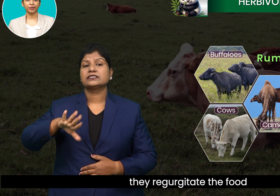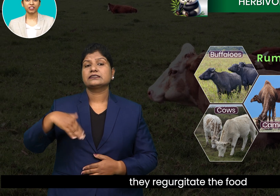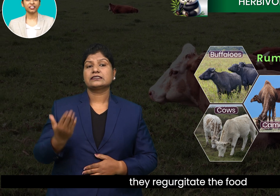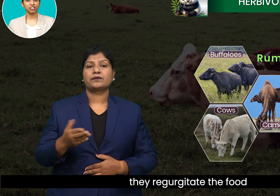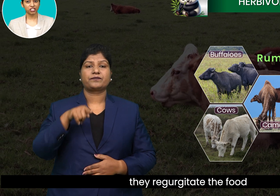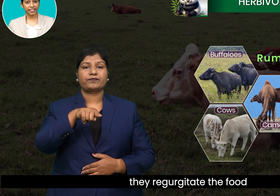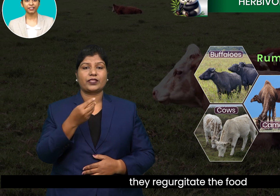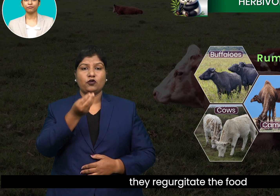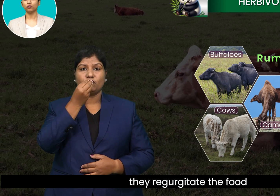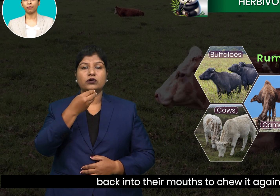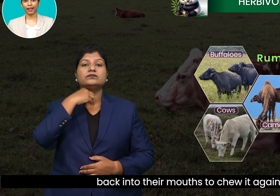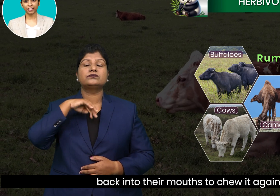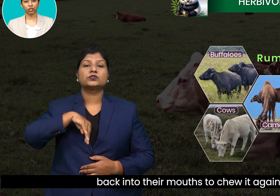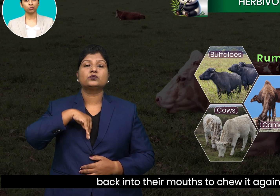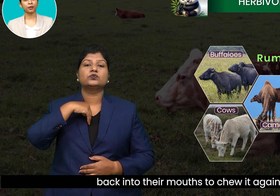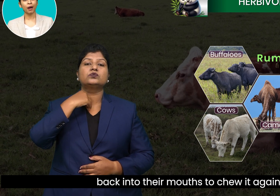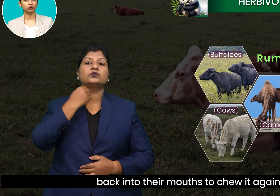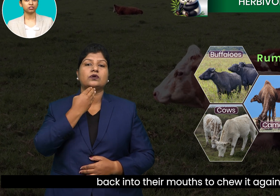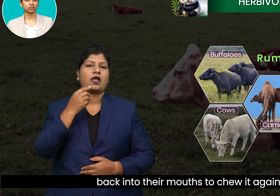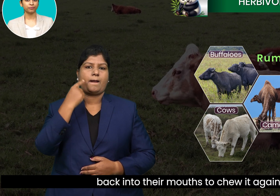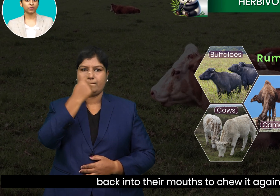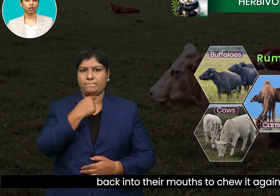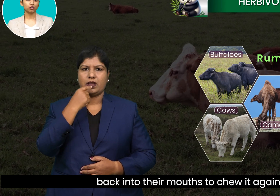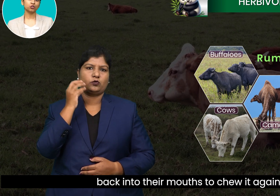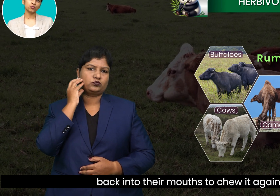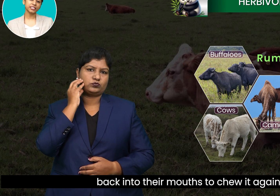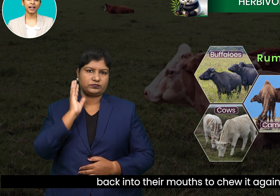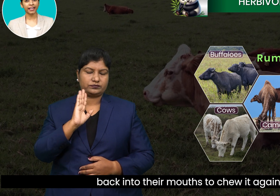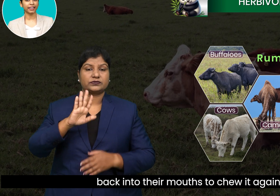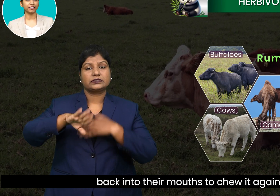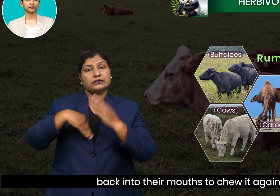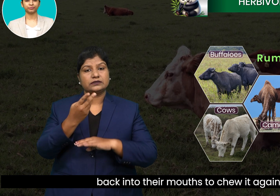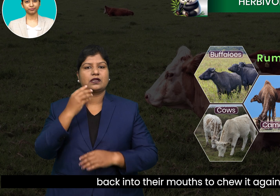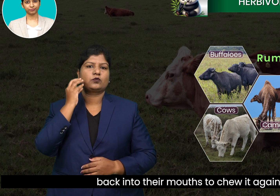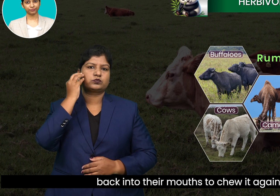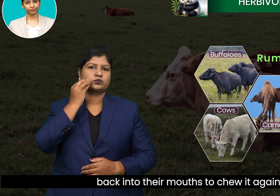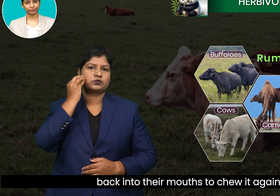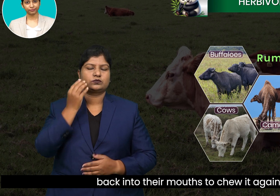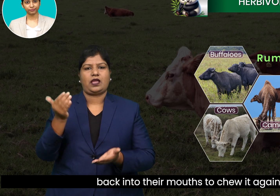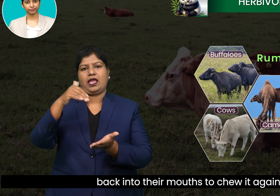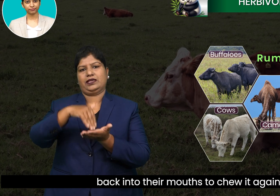Later, they regurgitate the food back into their mouths to chew it again.